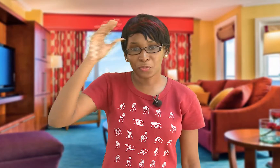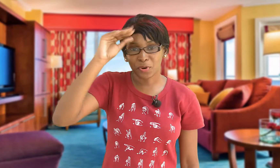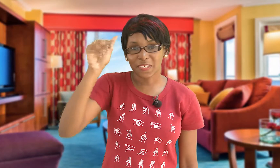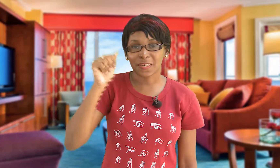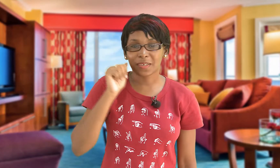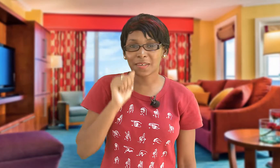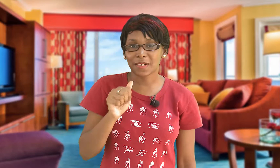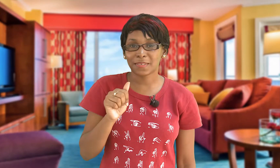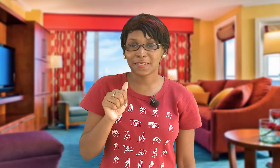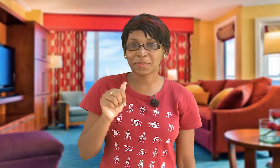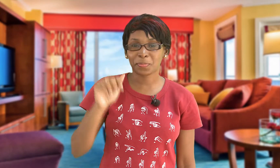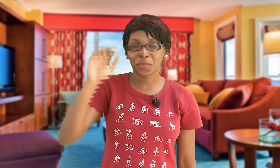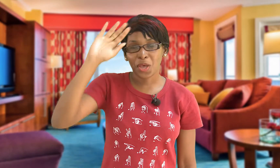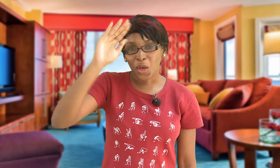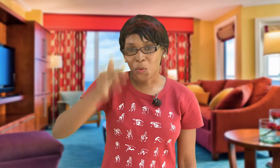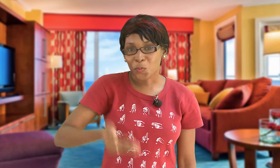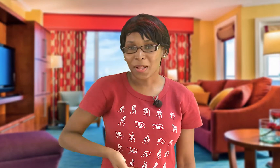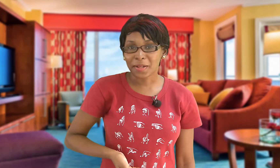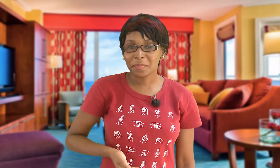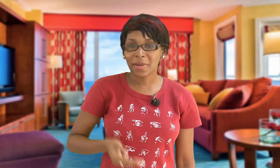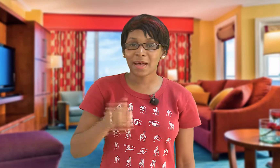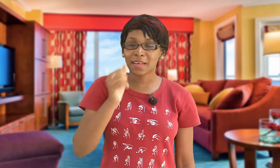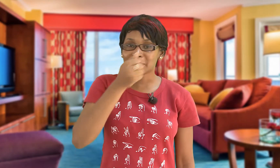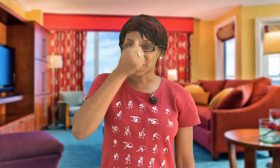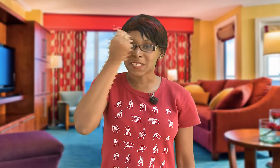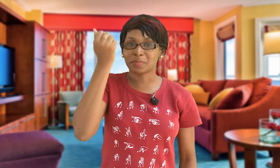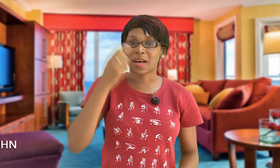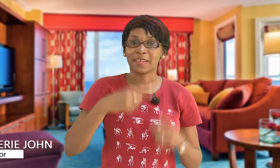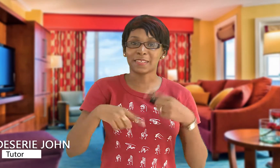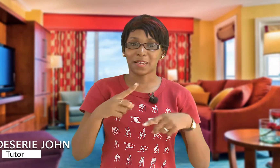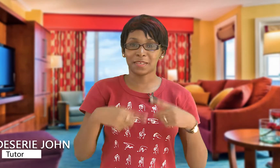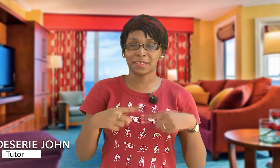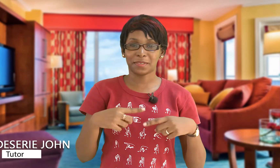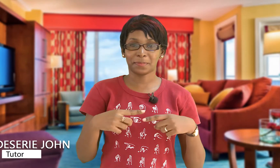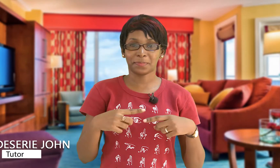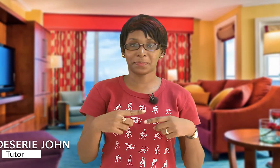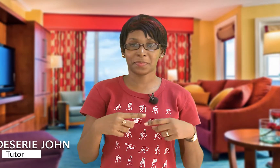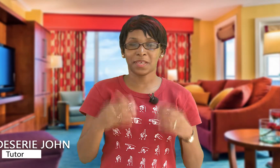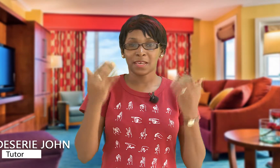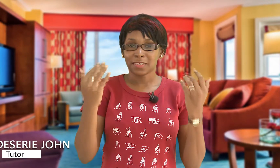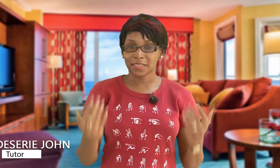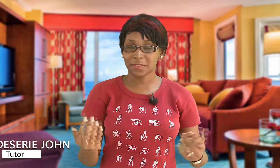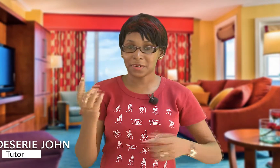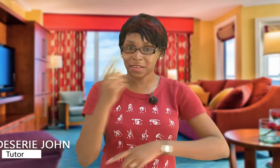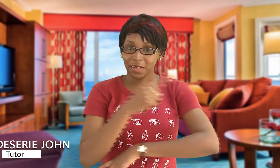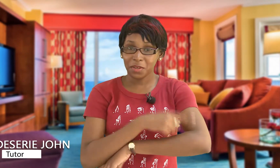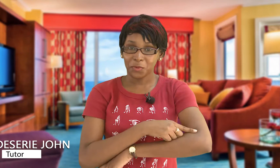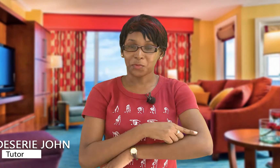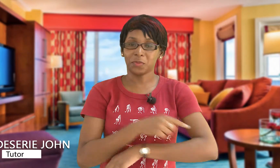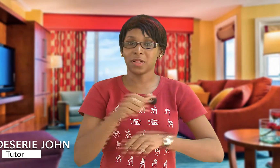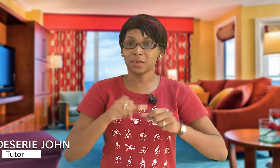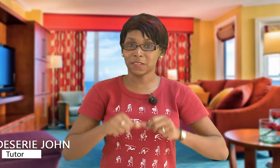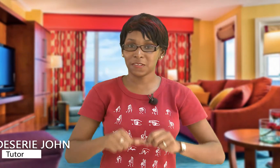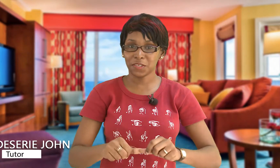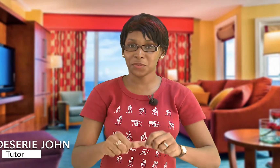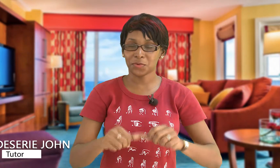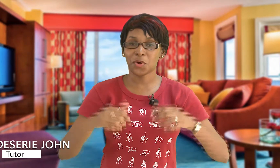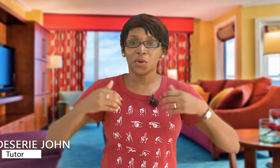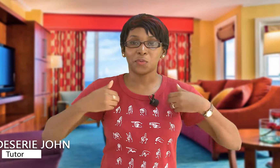Hello, boys and girls. Welcome back to Spy Signs. Today, we will continue